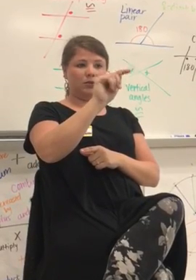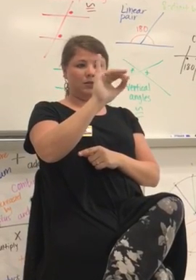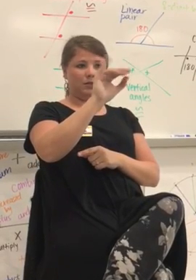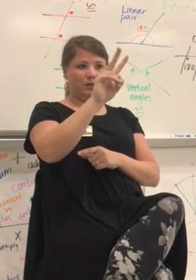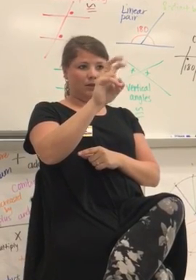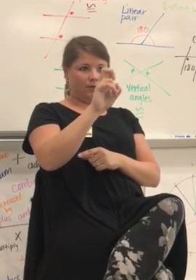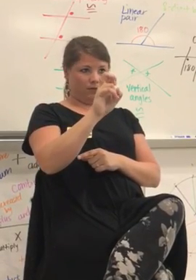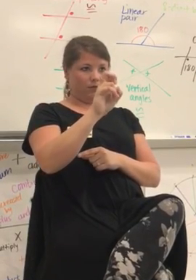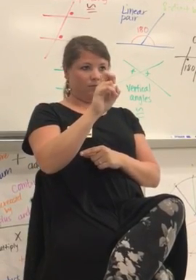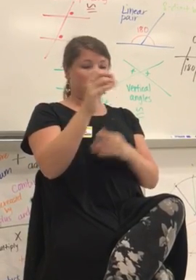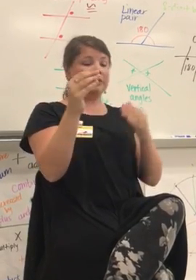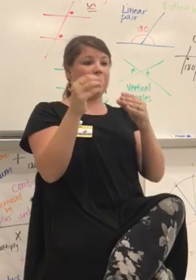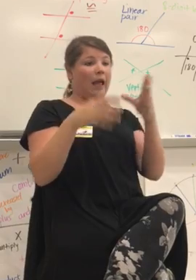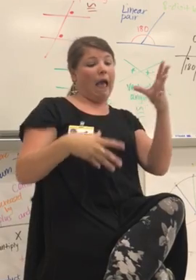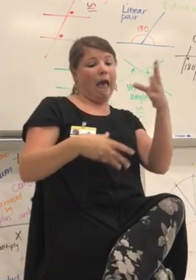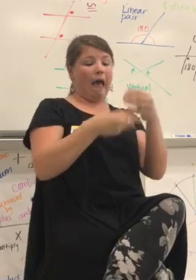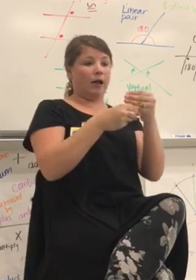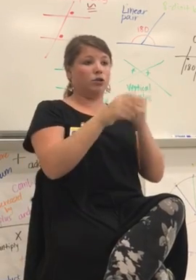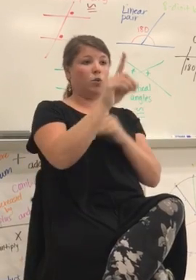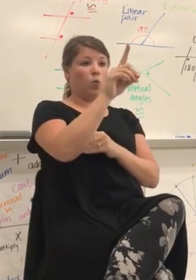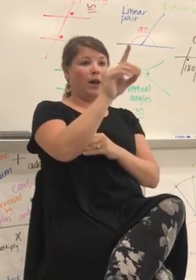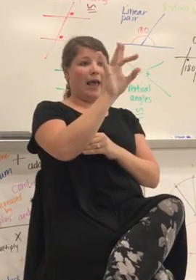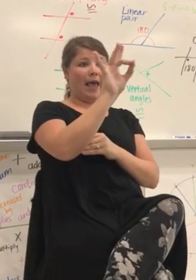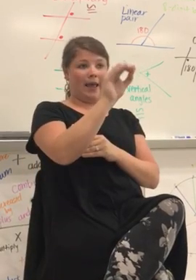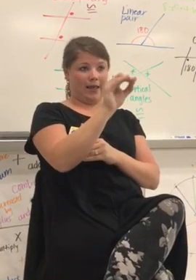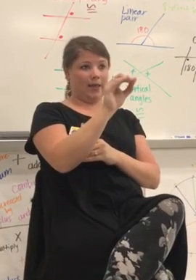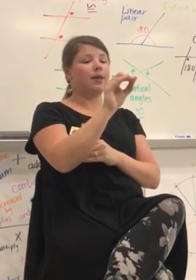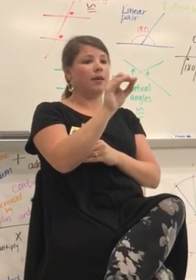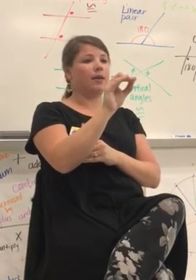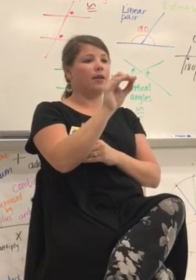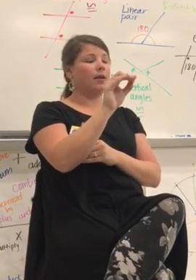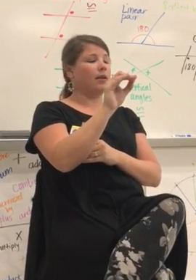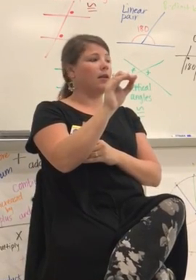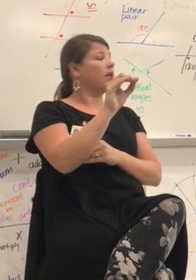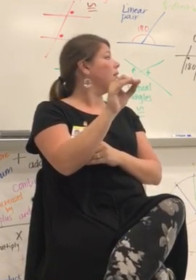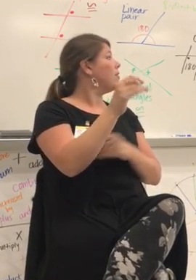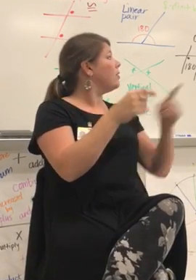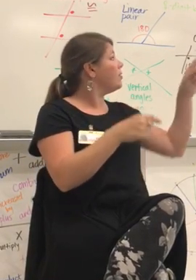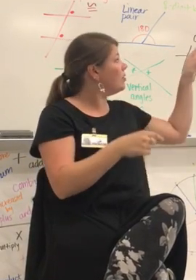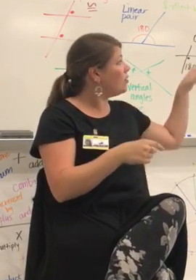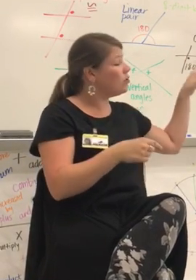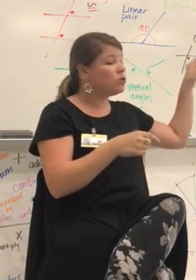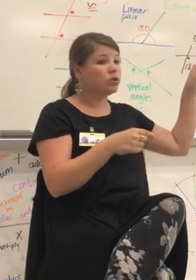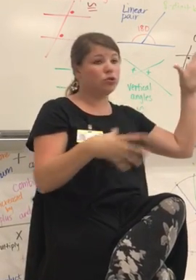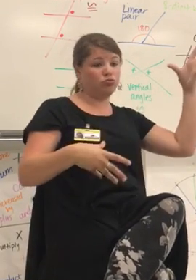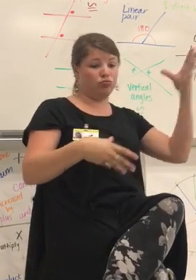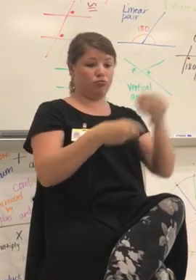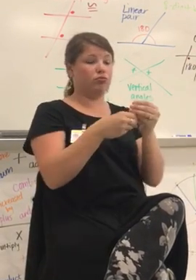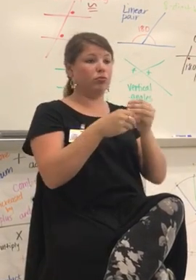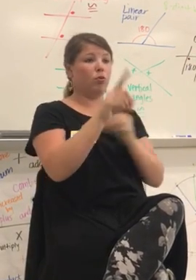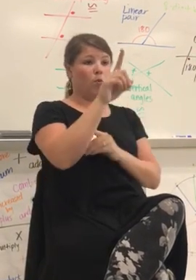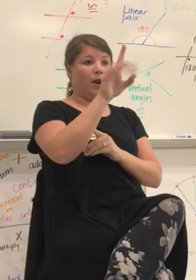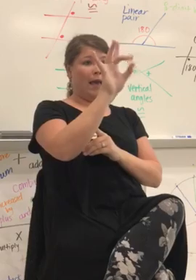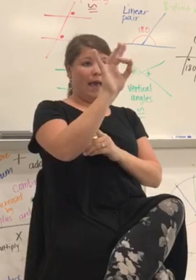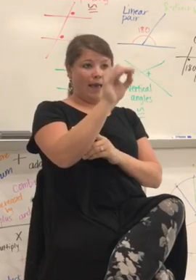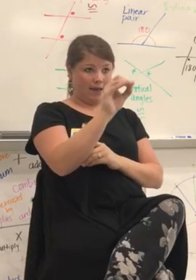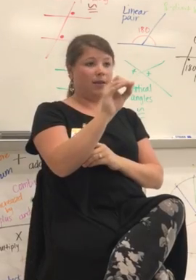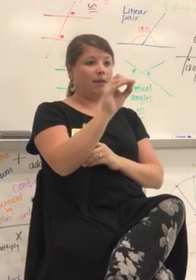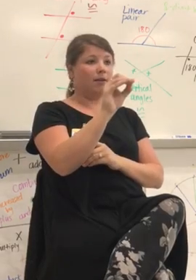Then these 2 add to 180 because they're a linear pair. These 2 add to 180 because they're consecutive interior. Okay, so you